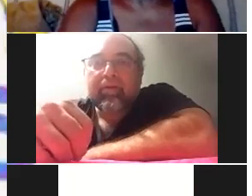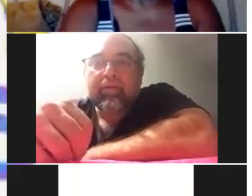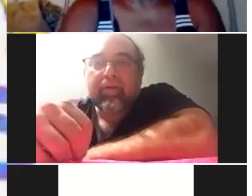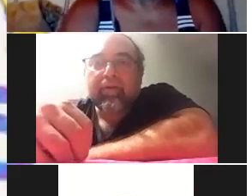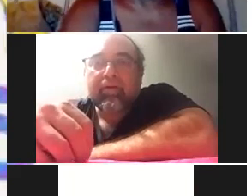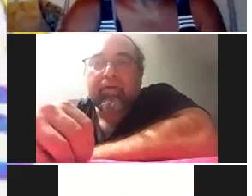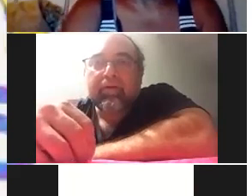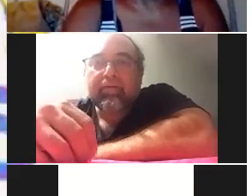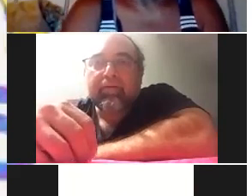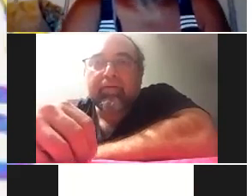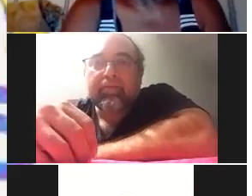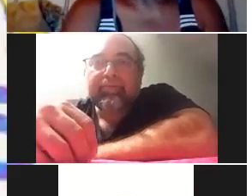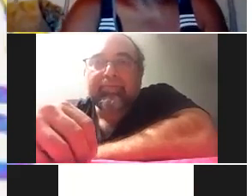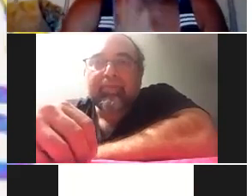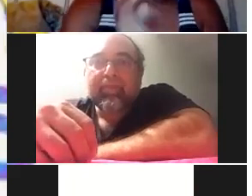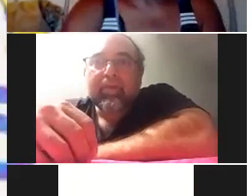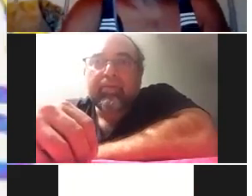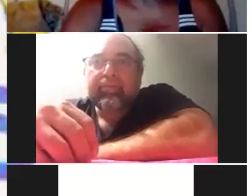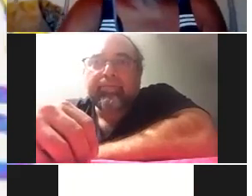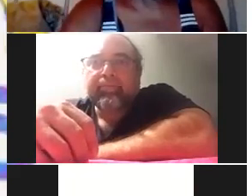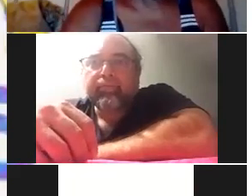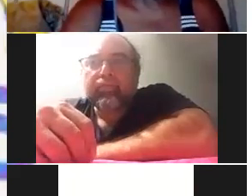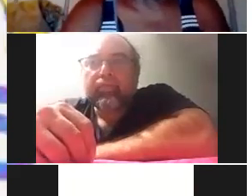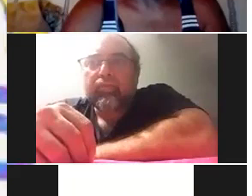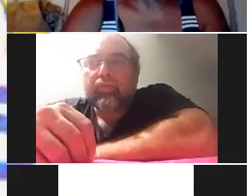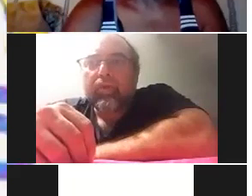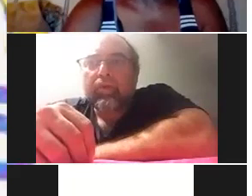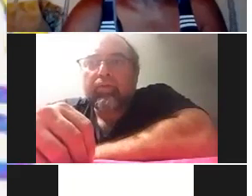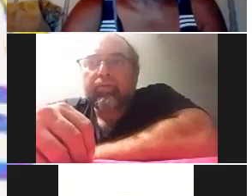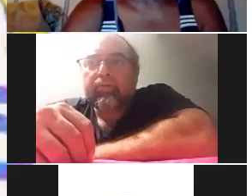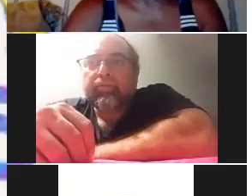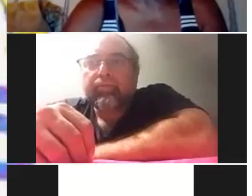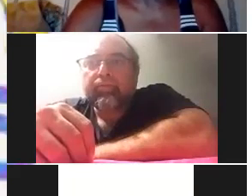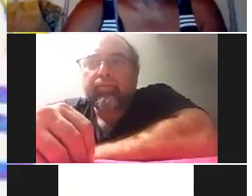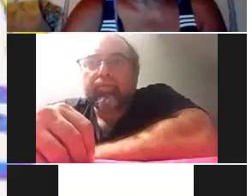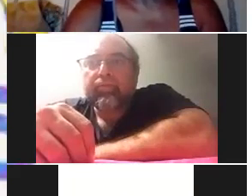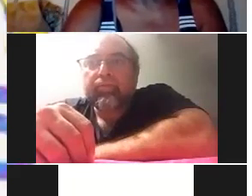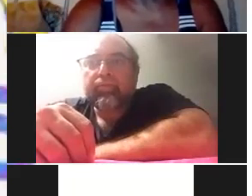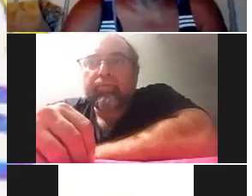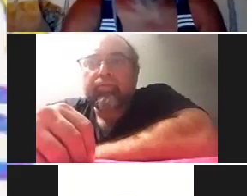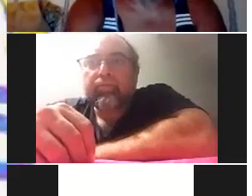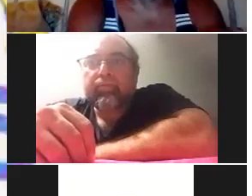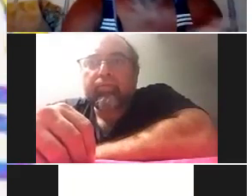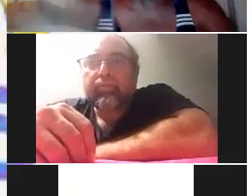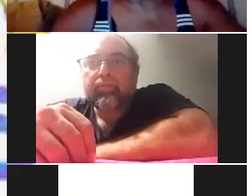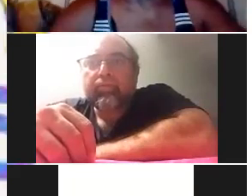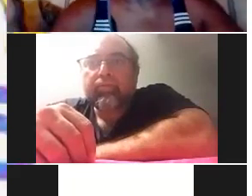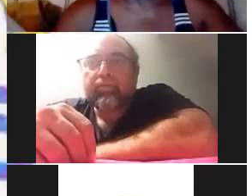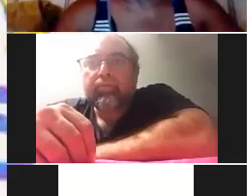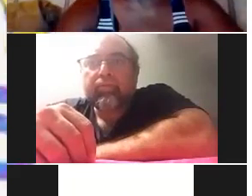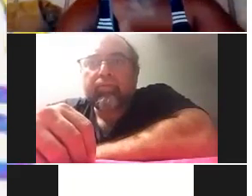All right, we got numbers. Now it does say here 1 through 10, but I'm gonna teach you guys how to sign any